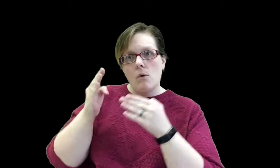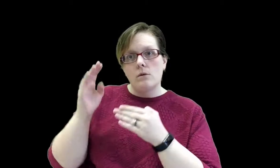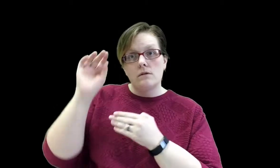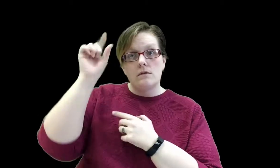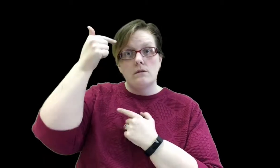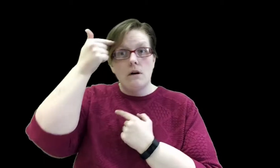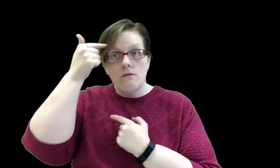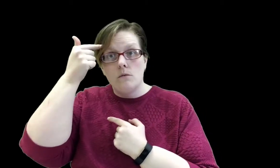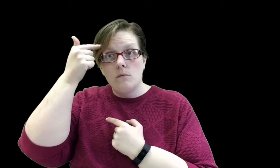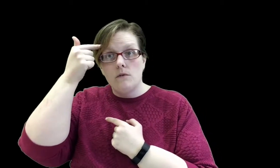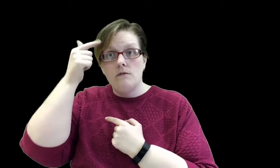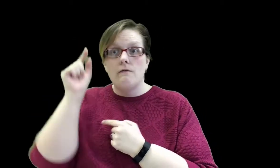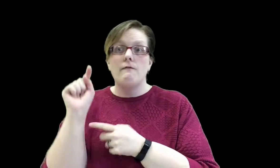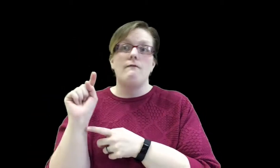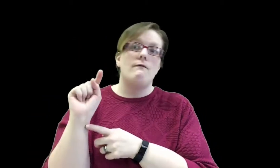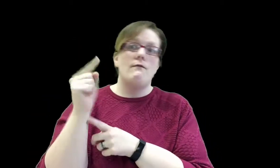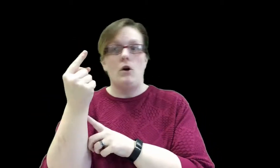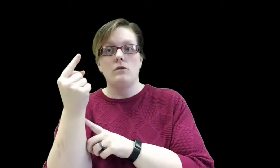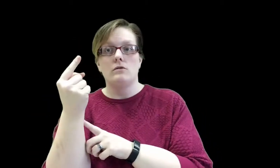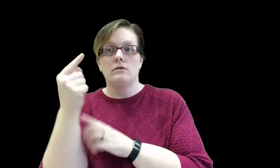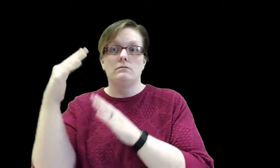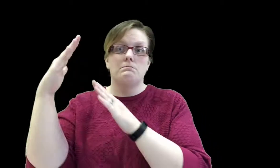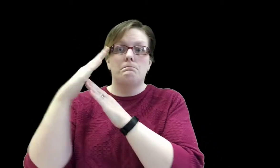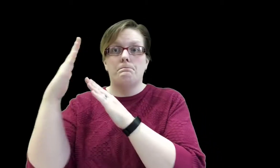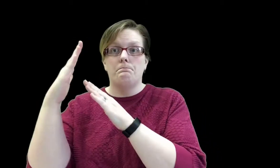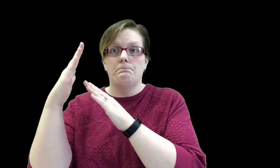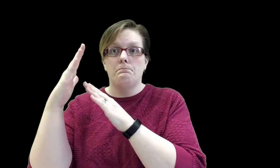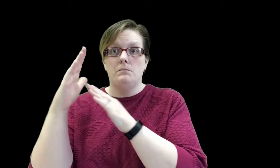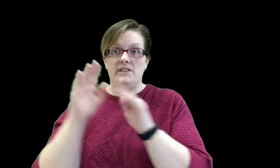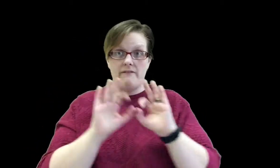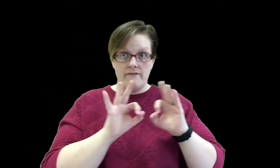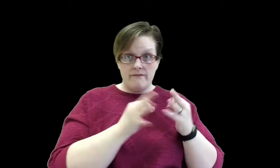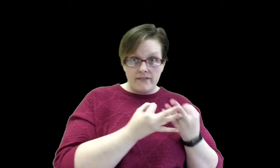The people there are supposed to be fully dedicated to the government,